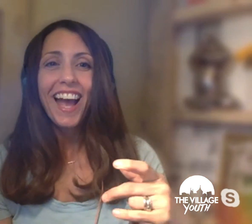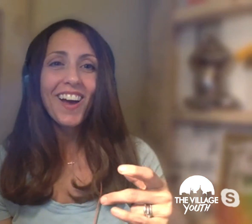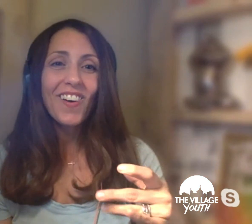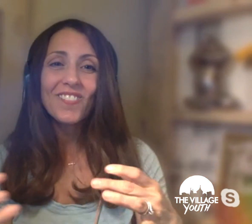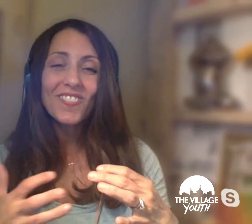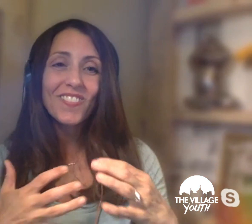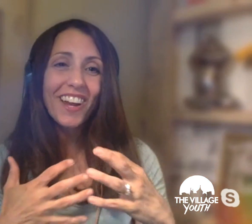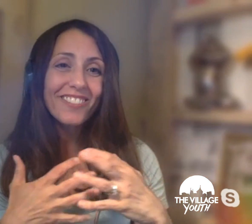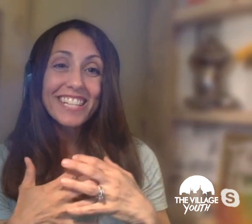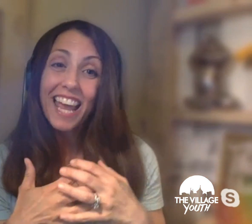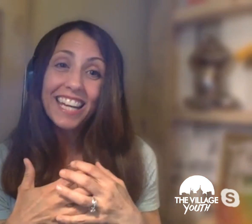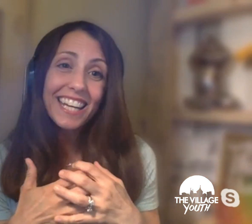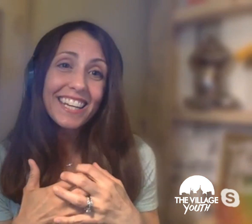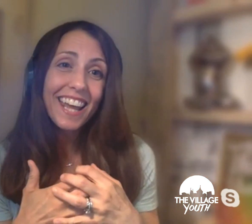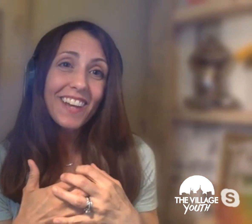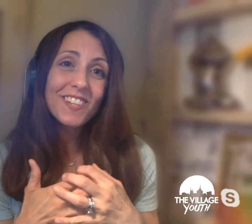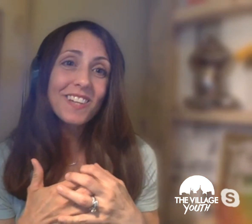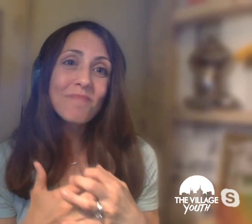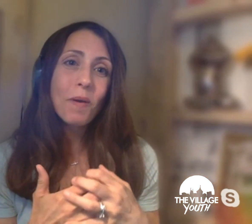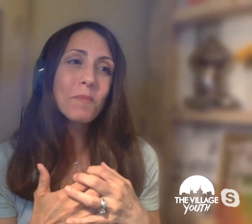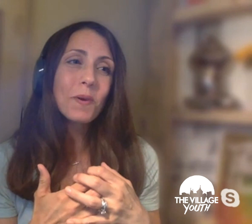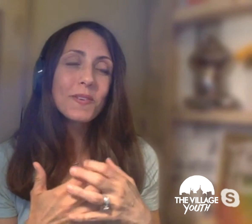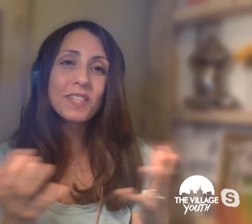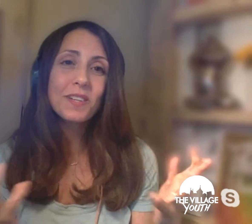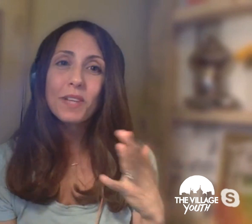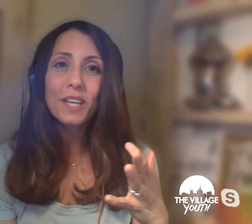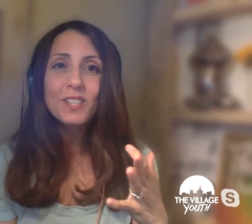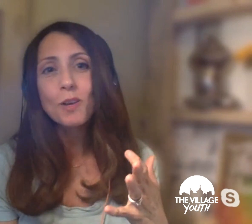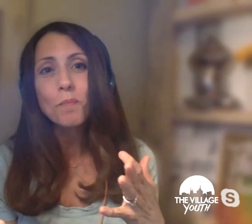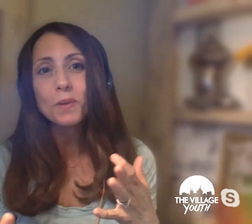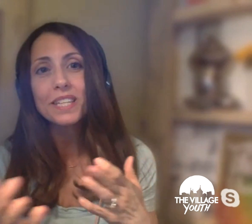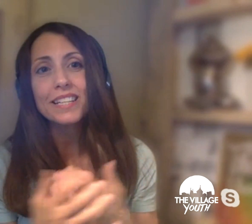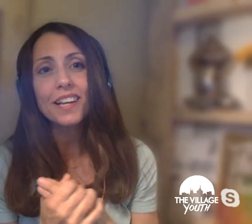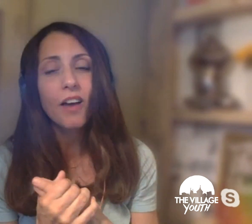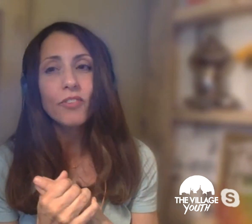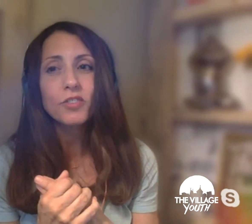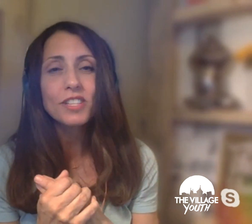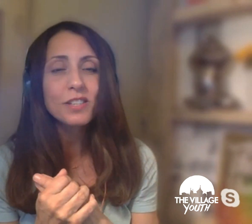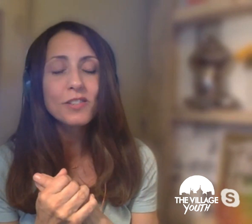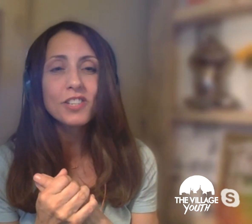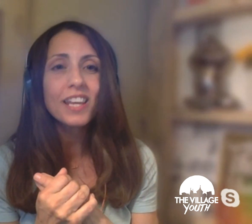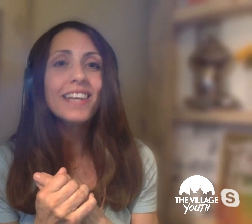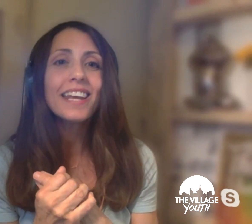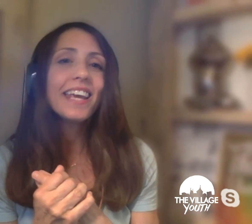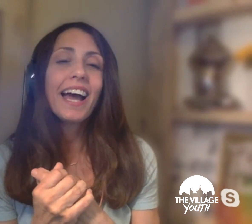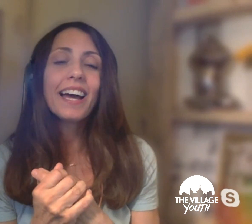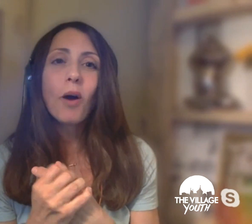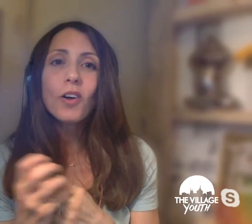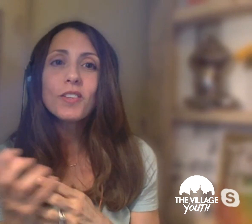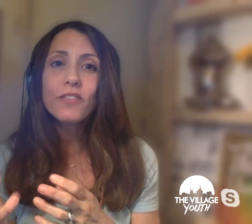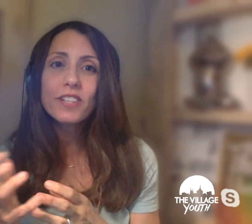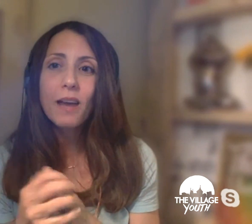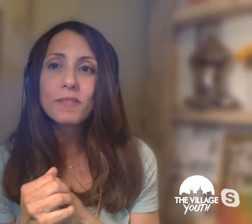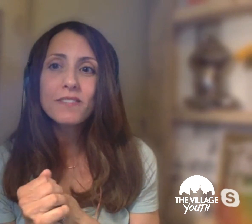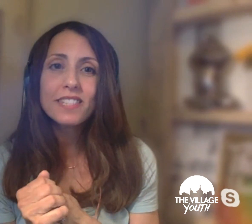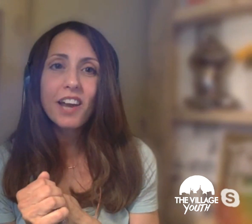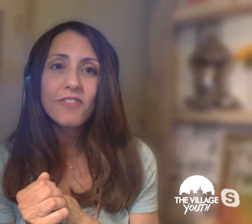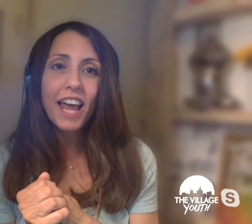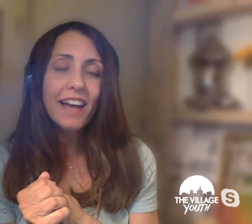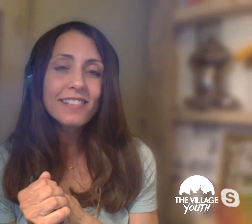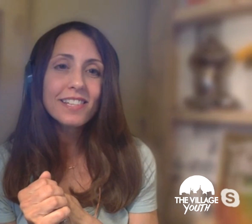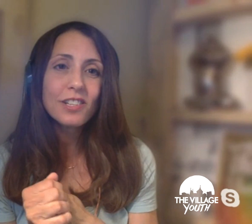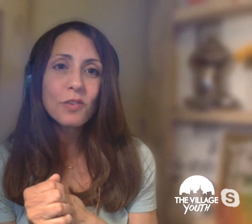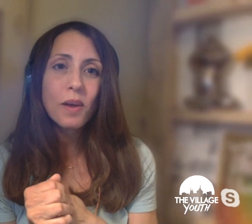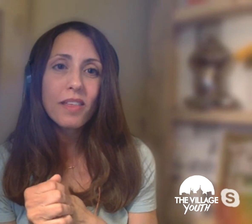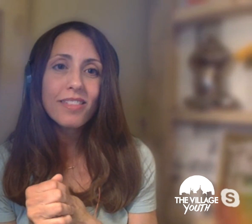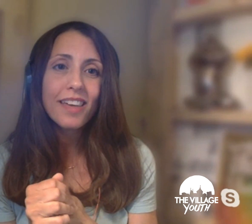to retaining and engaging members to relationship building to conflict resolution, all different types of stuff